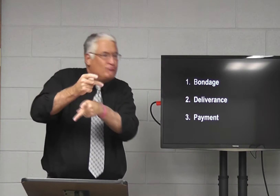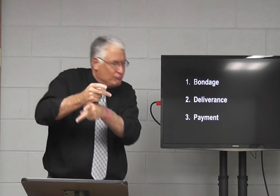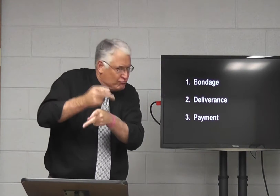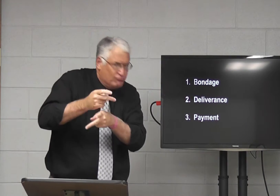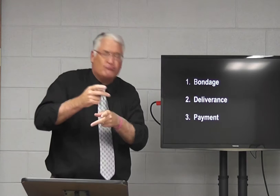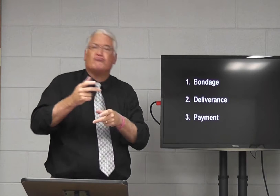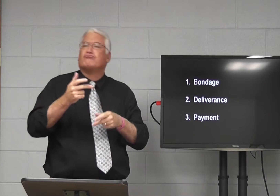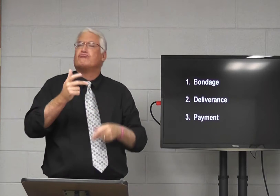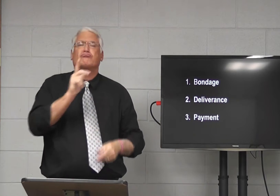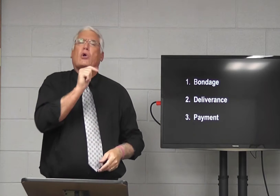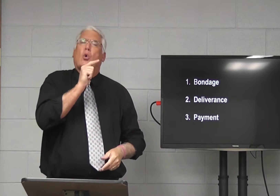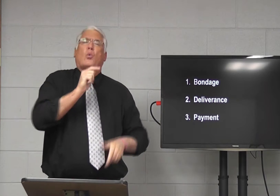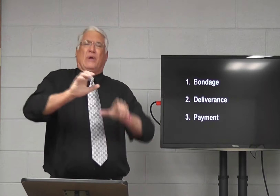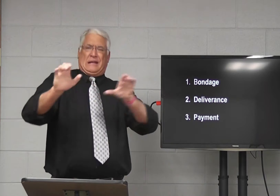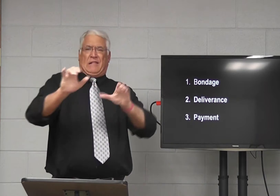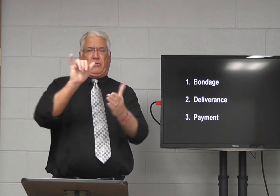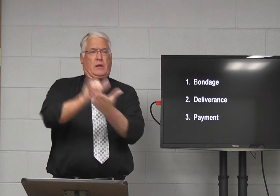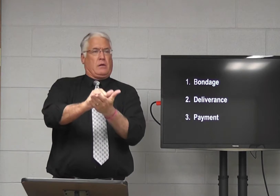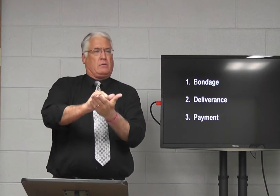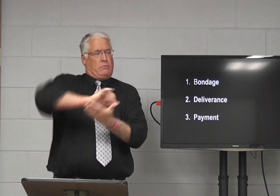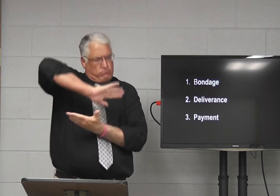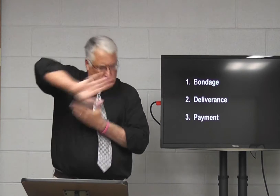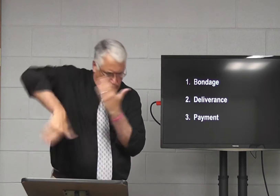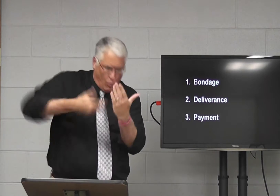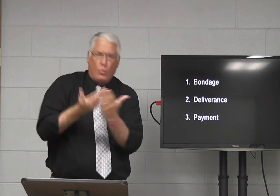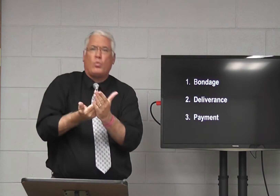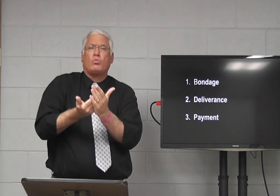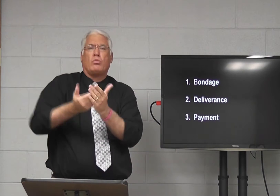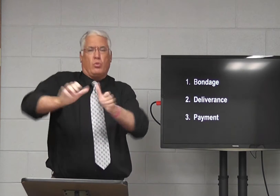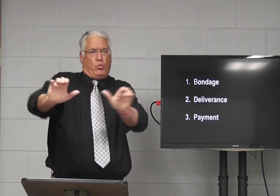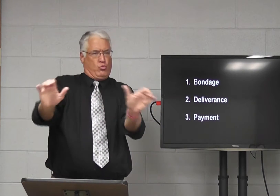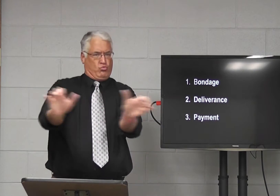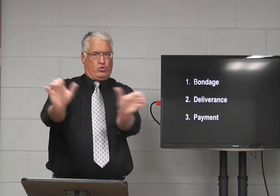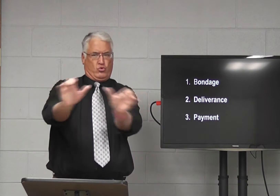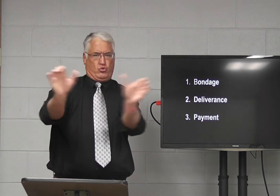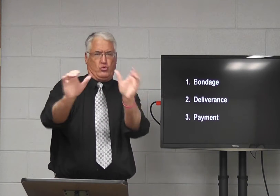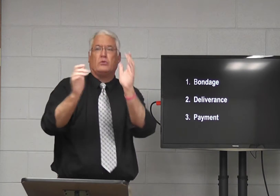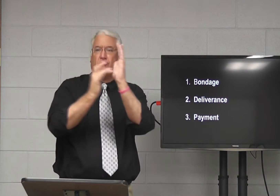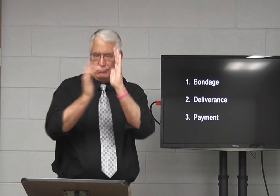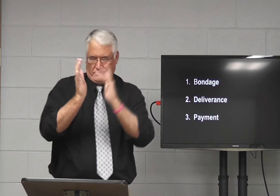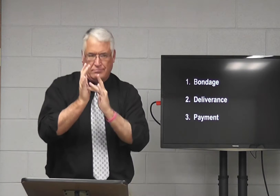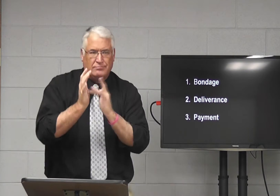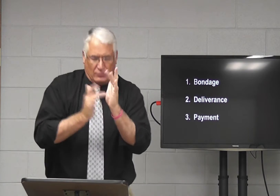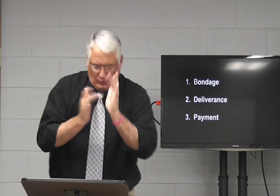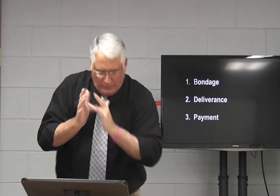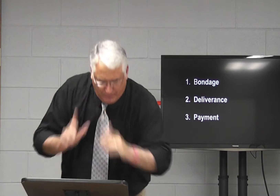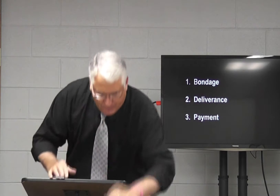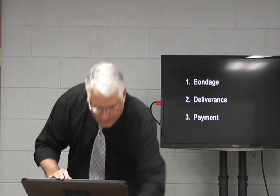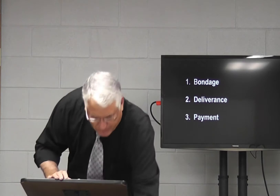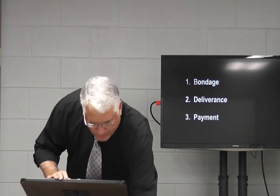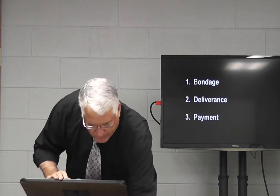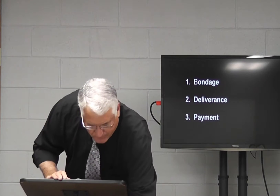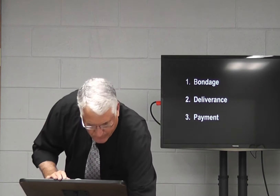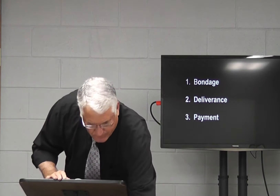salvation, who did that? Who did all of that? Jesus did.